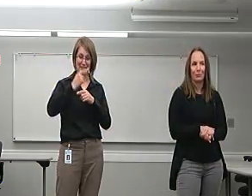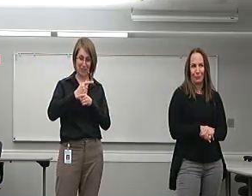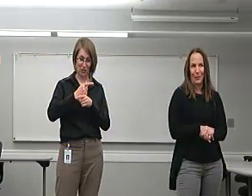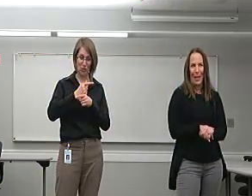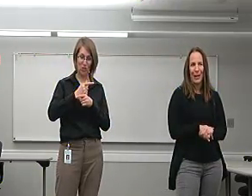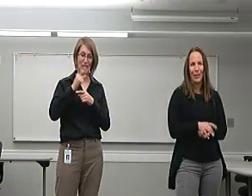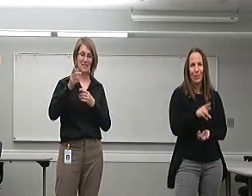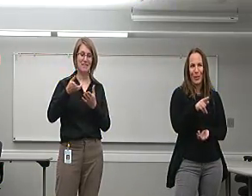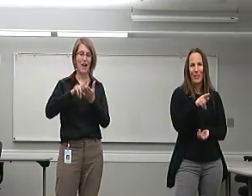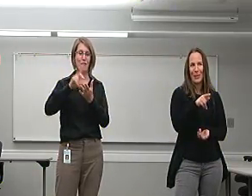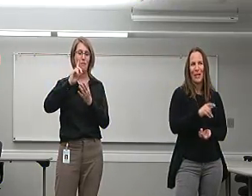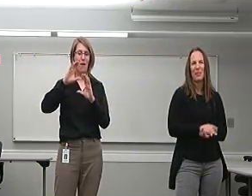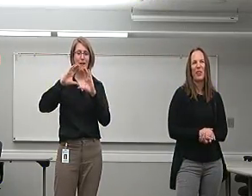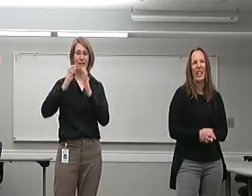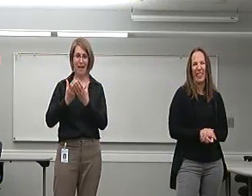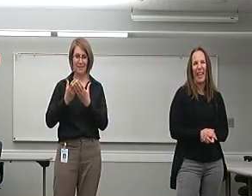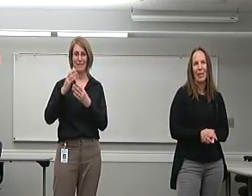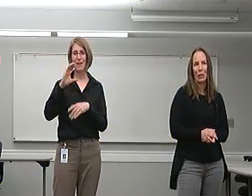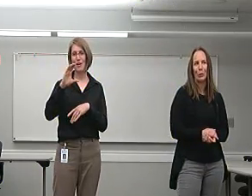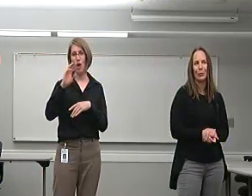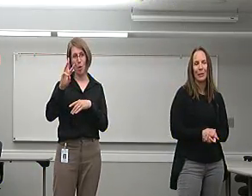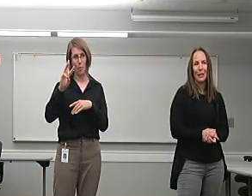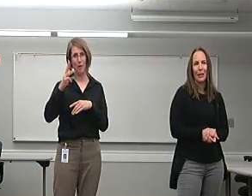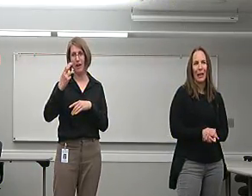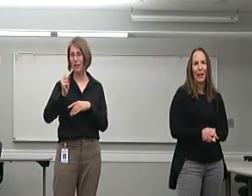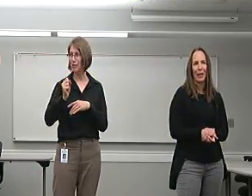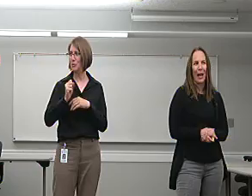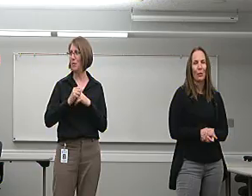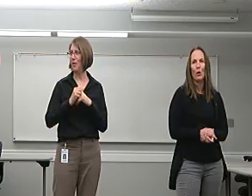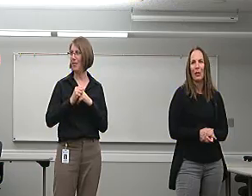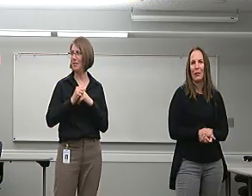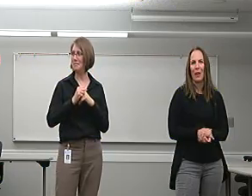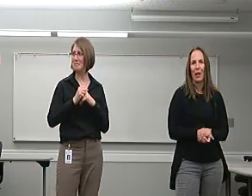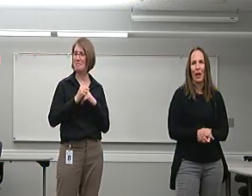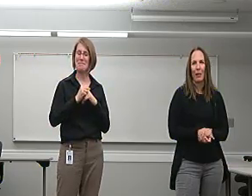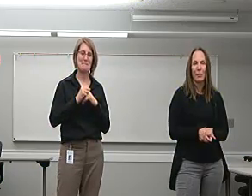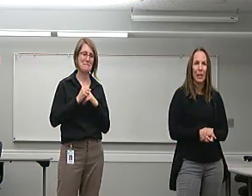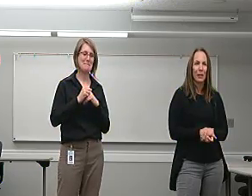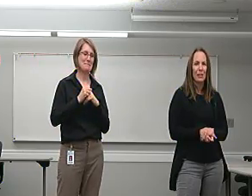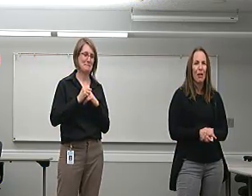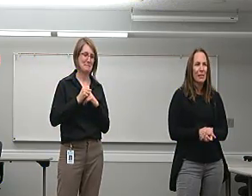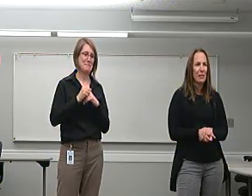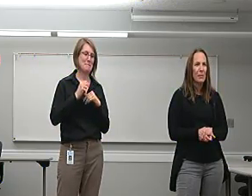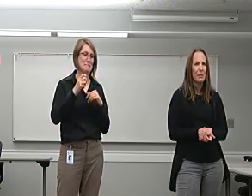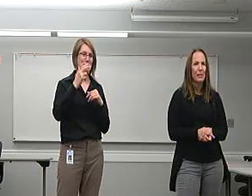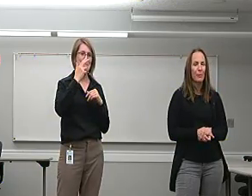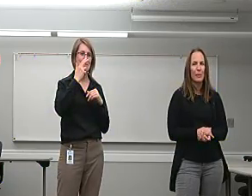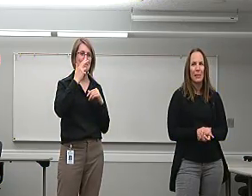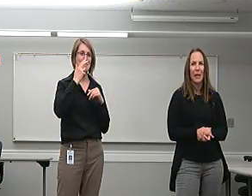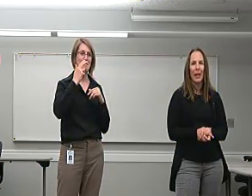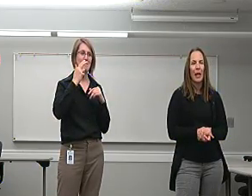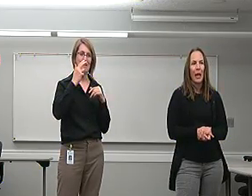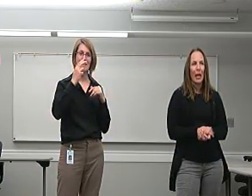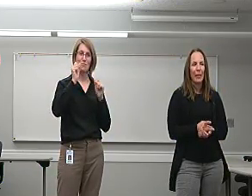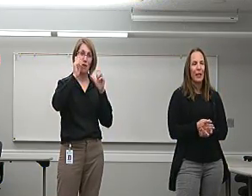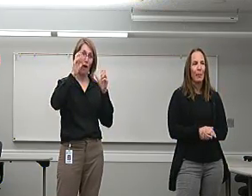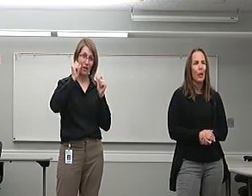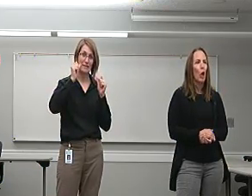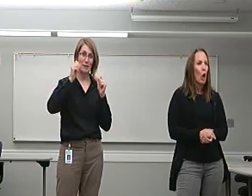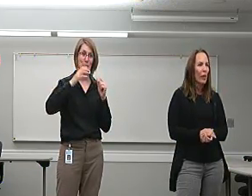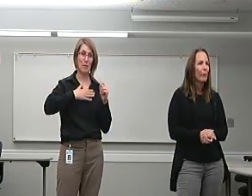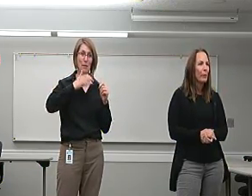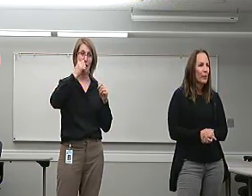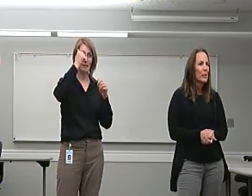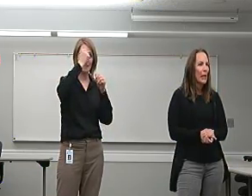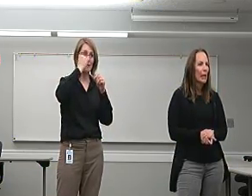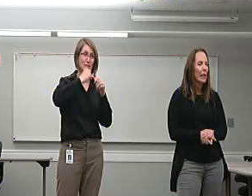we sometimes forget that too. Like, I don't know that I was like, it's awesome that my siblings did that. And I think I'm going to call them tonight and